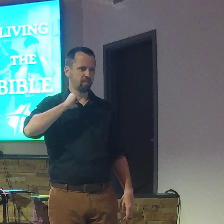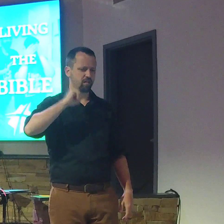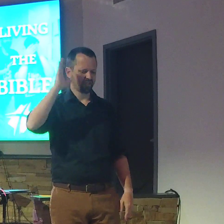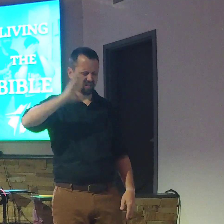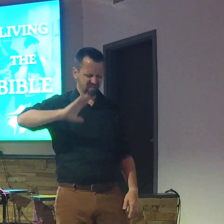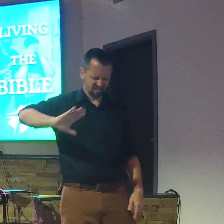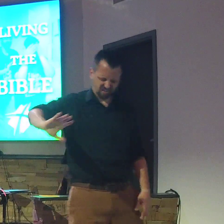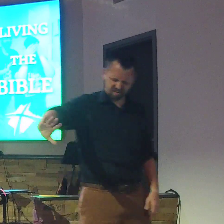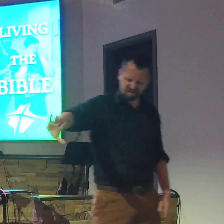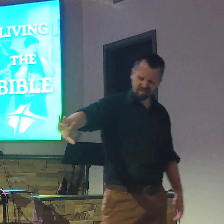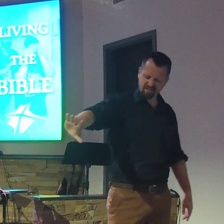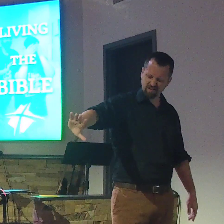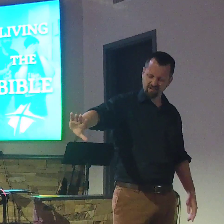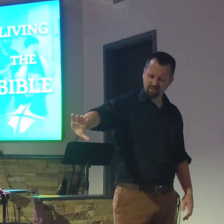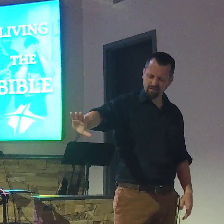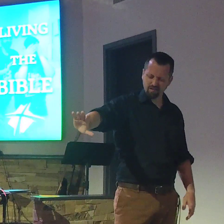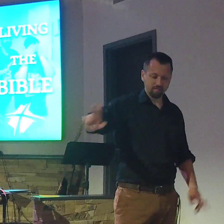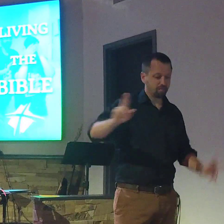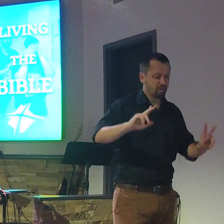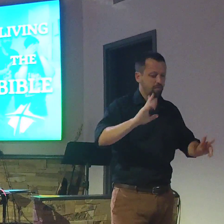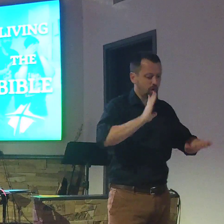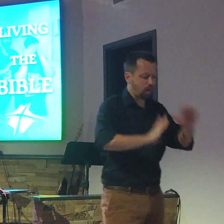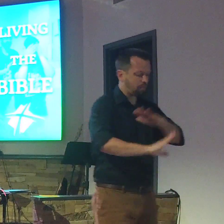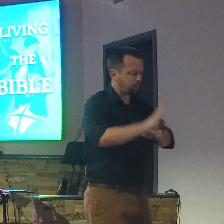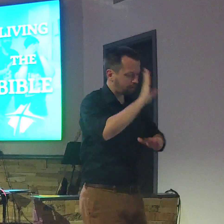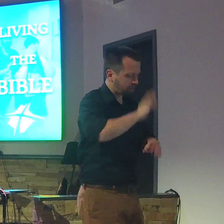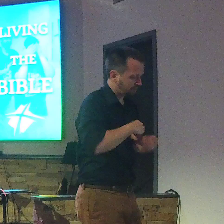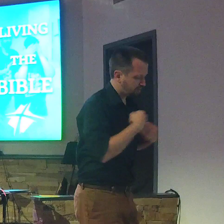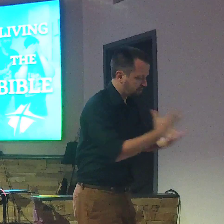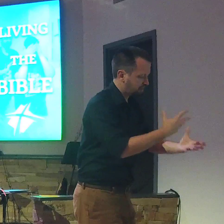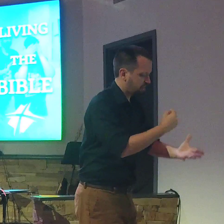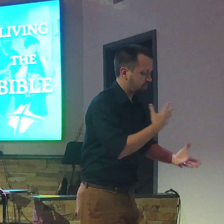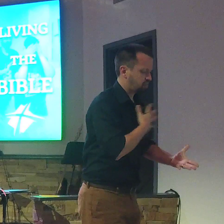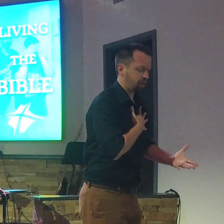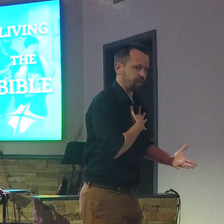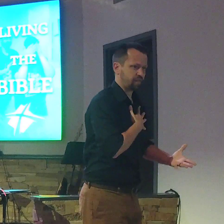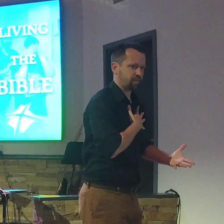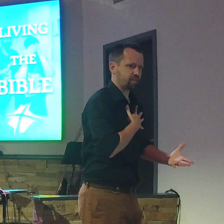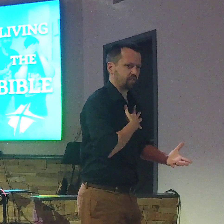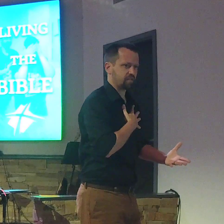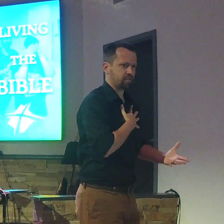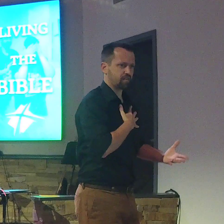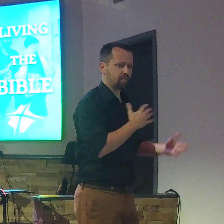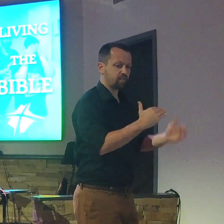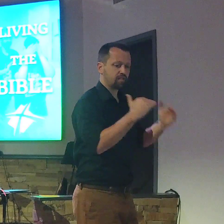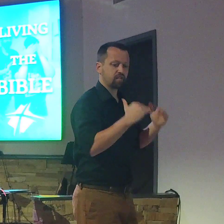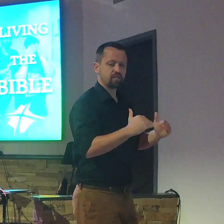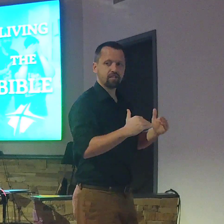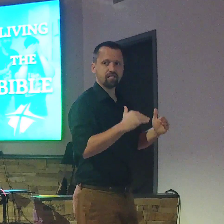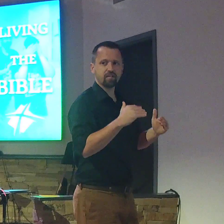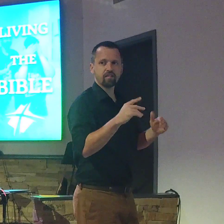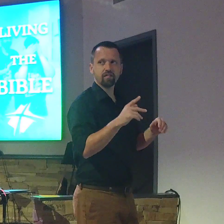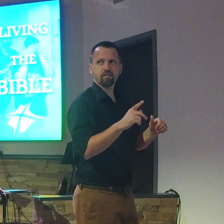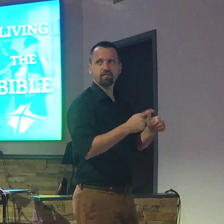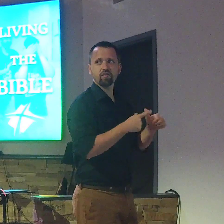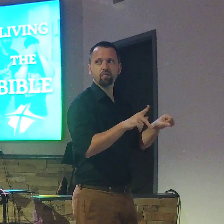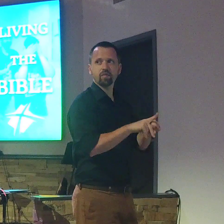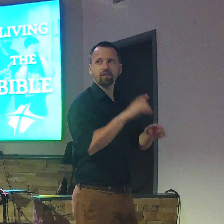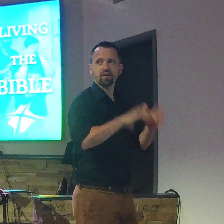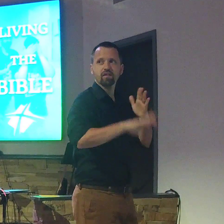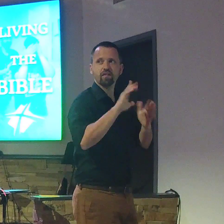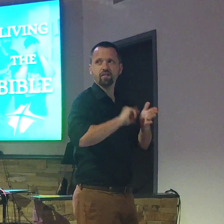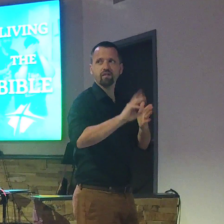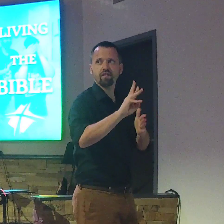me. But He gives grace to the humble. Next verse on the screen says this from 1 Peter 5, 6. It says,